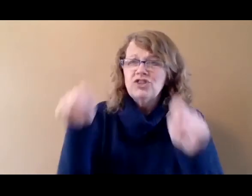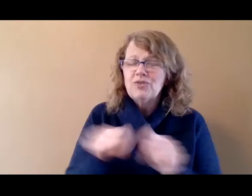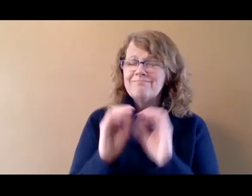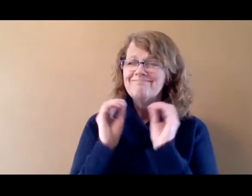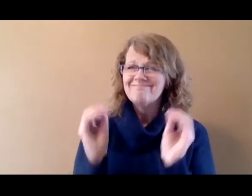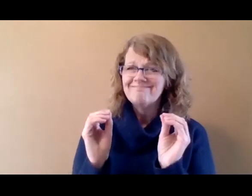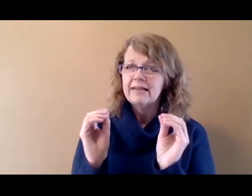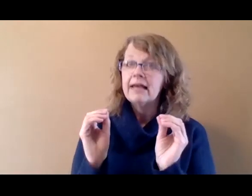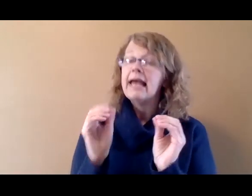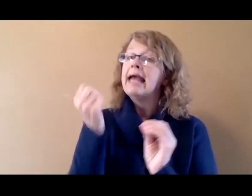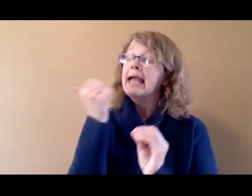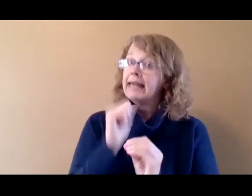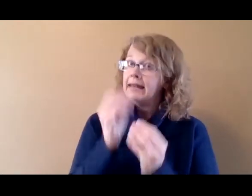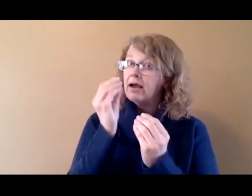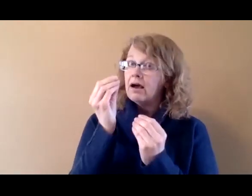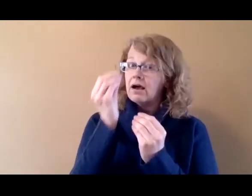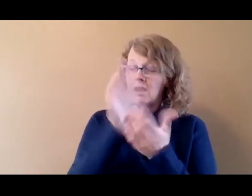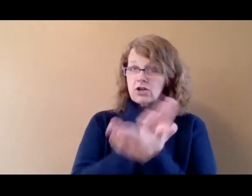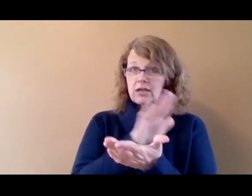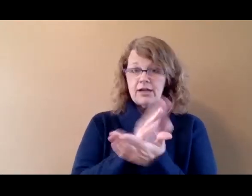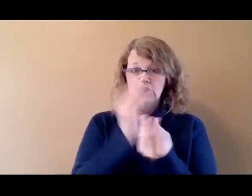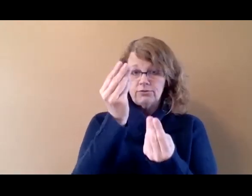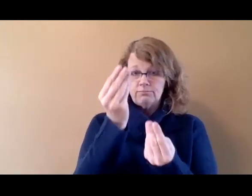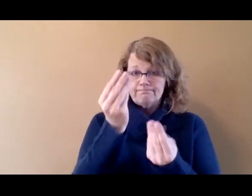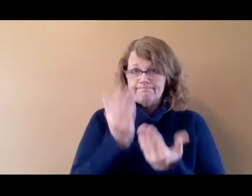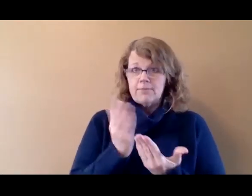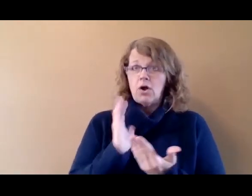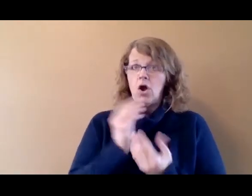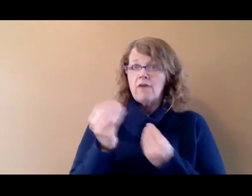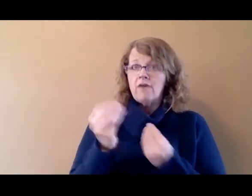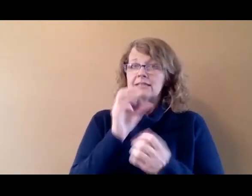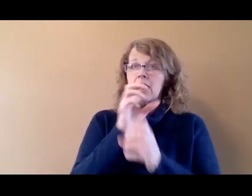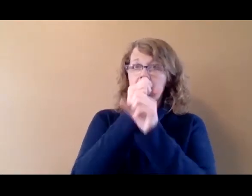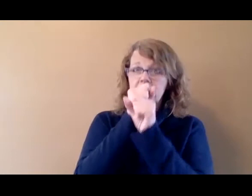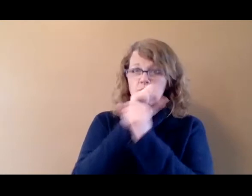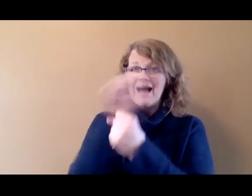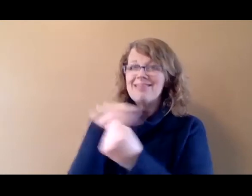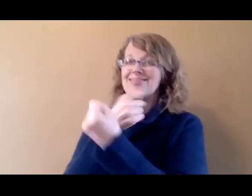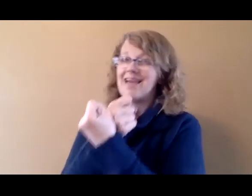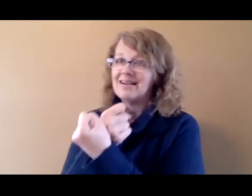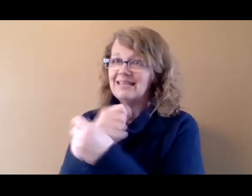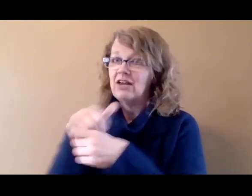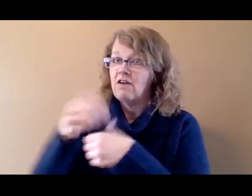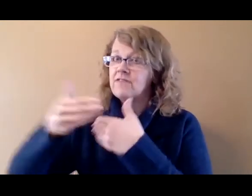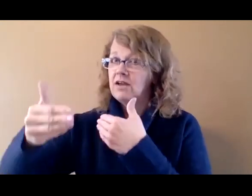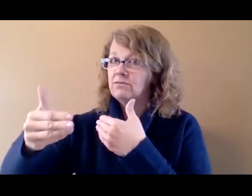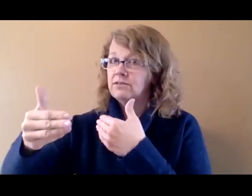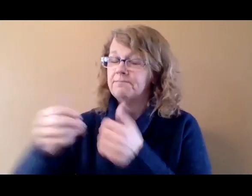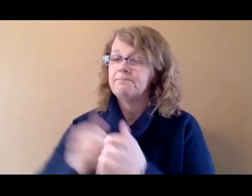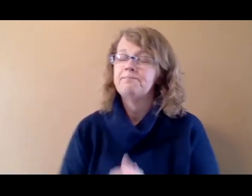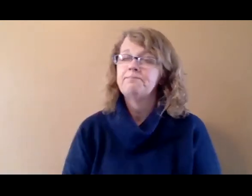office is kept confidential, locked in our files. What if I had extra time on my tests in high